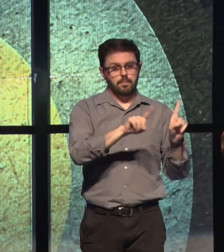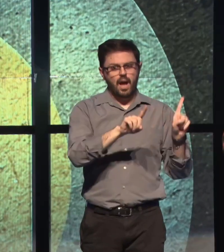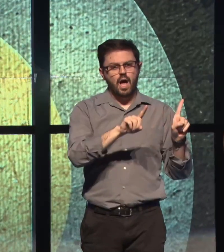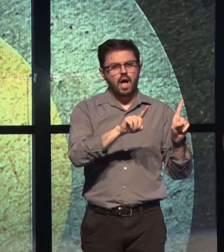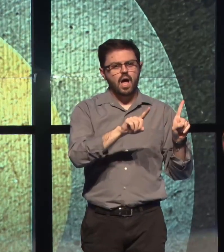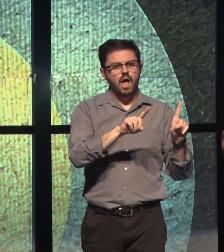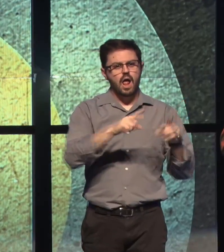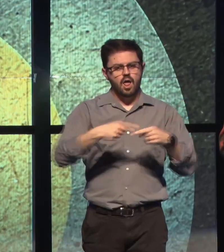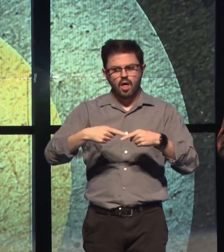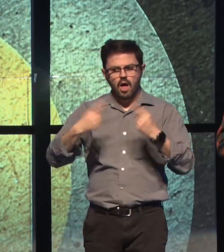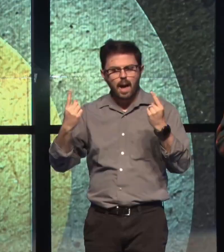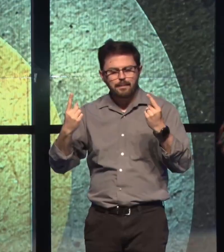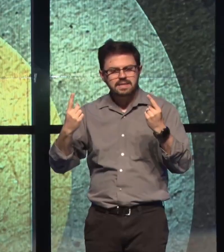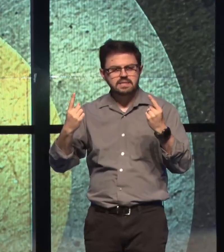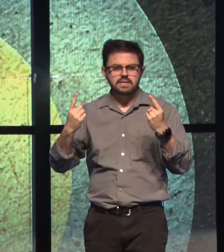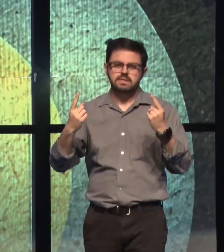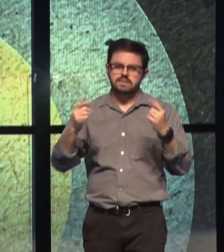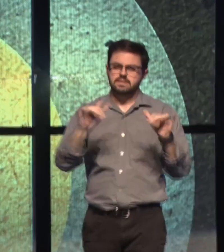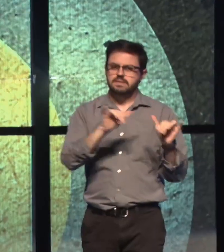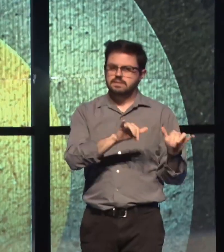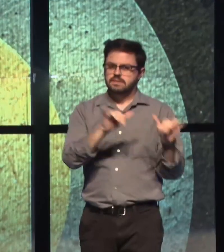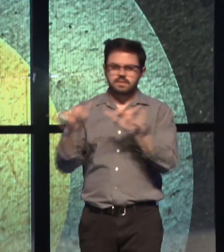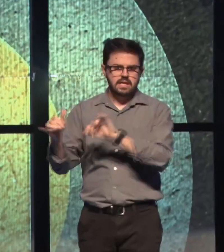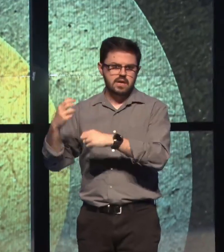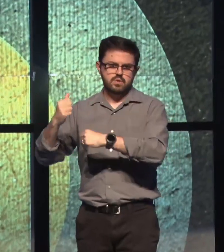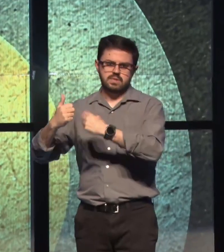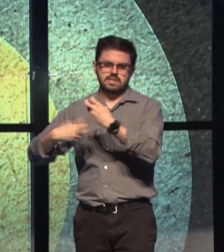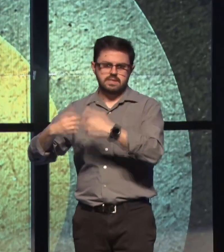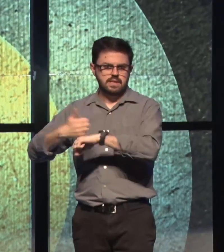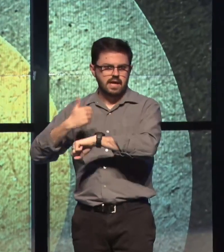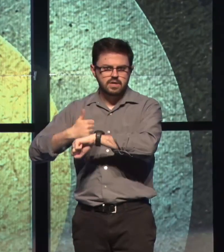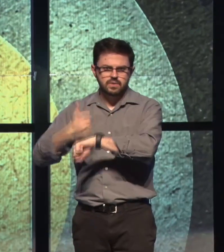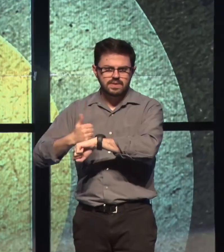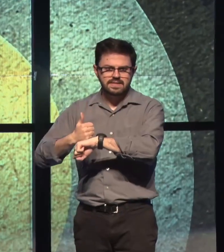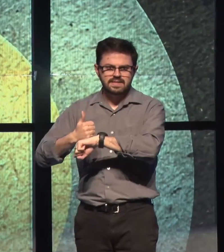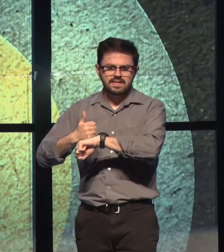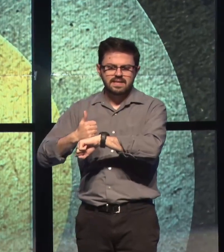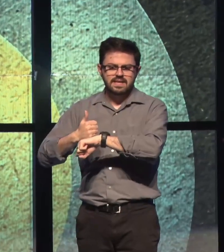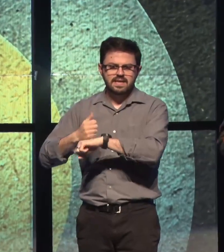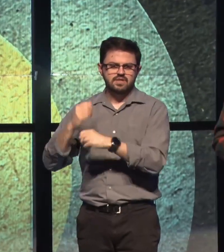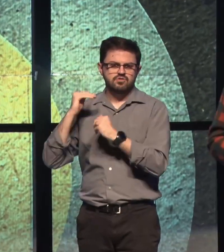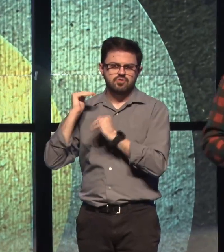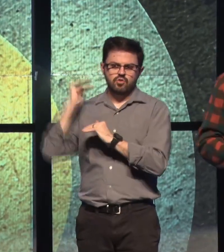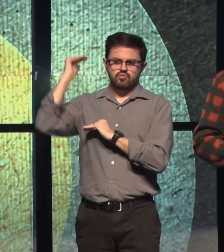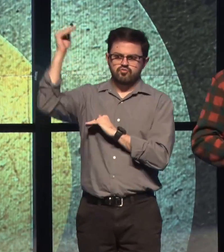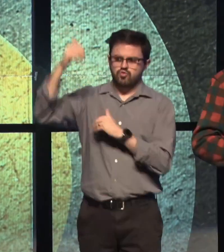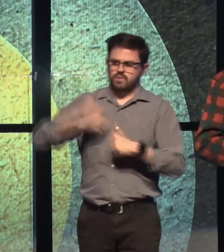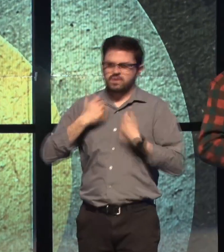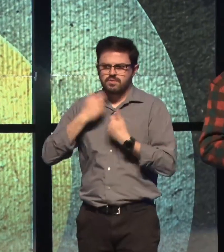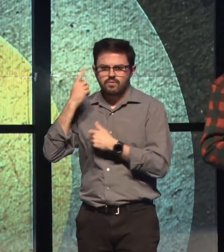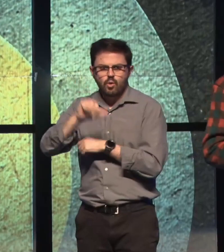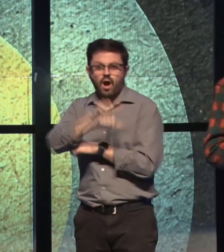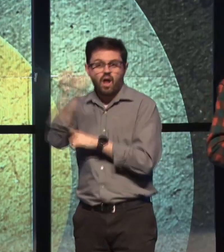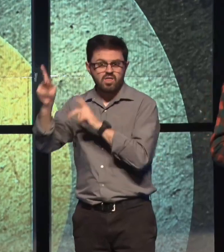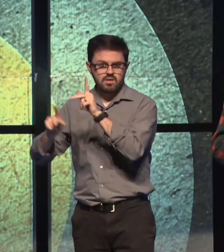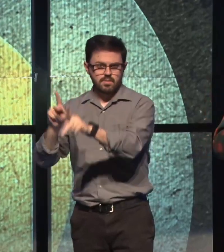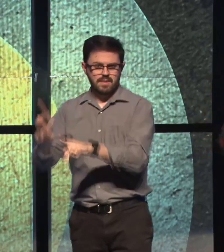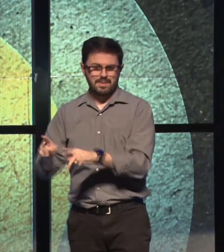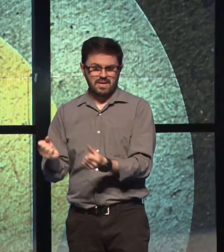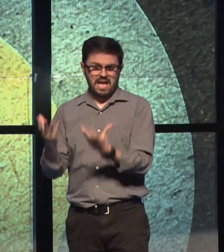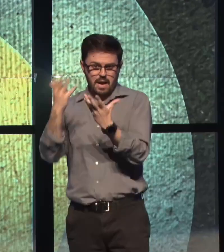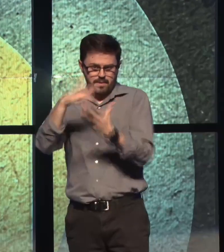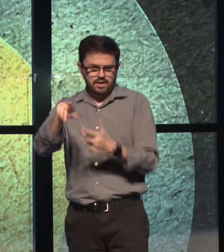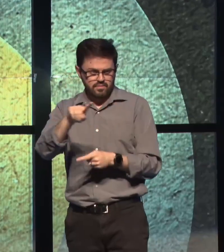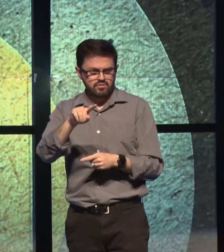dangerous way of living, and that is living for others. Now, how many of you have ever found yourself slipping into